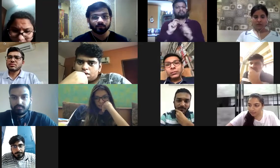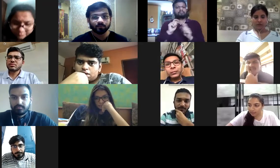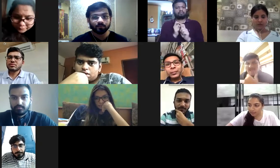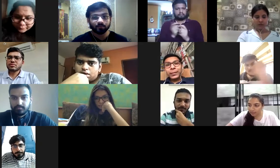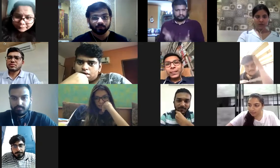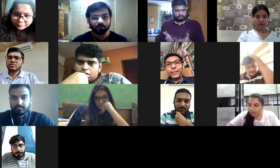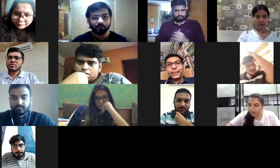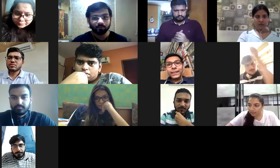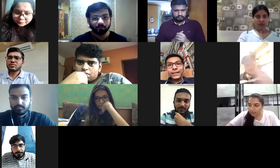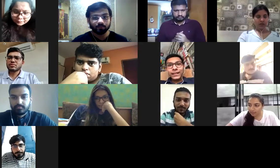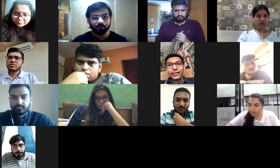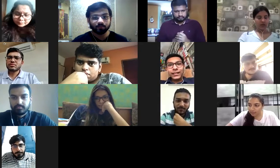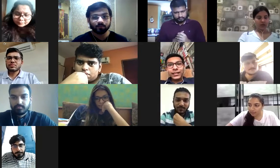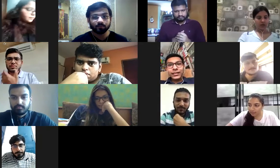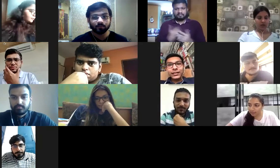ITBA Indore and working here as an ISL teacher.